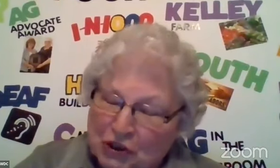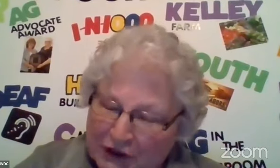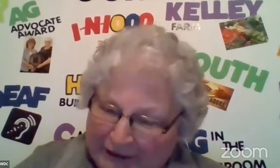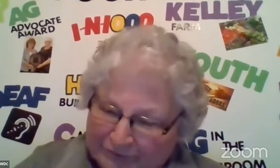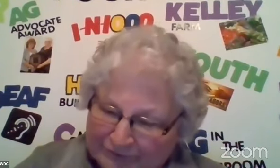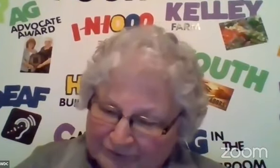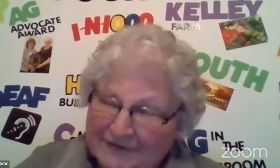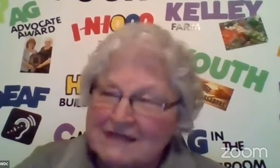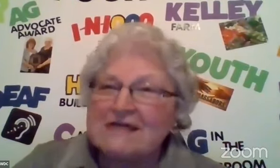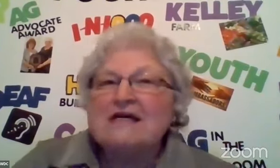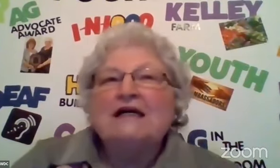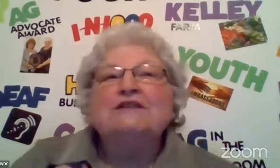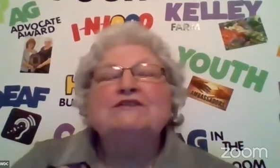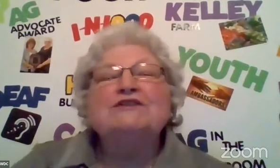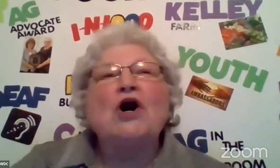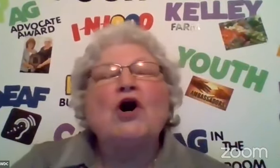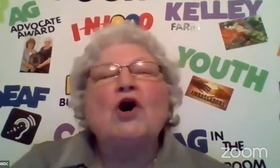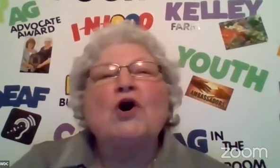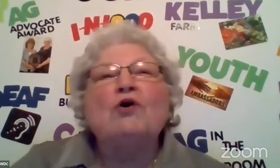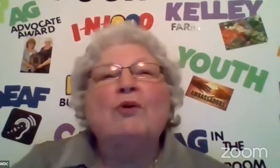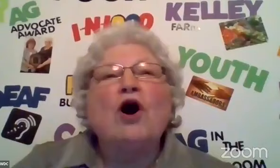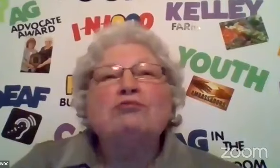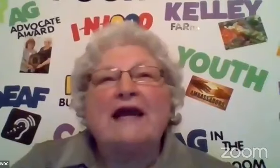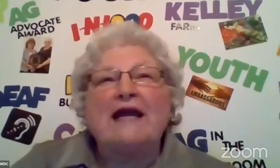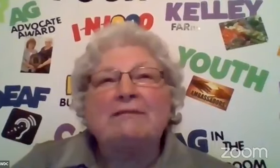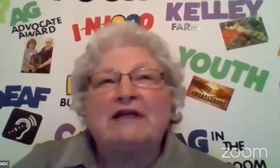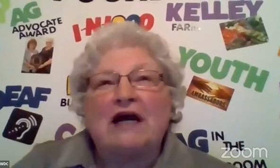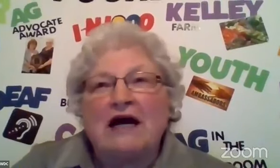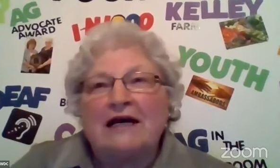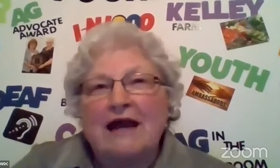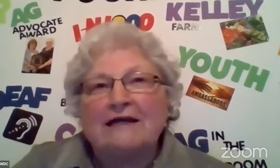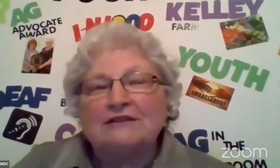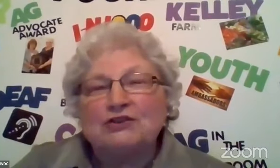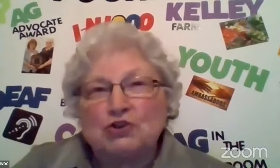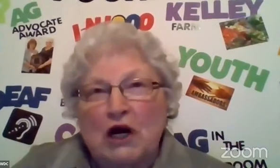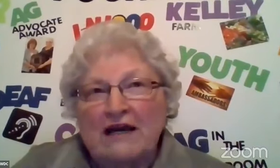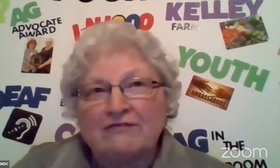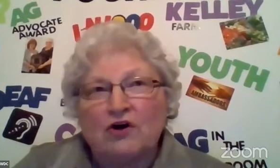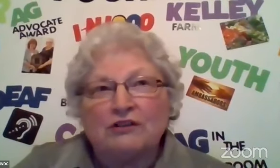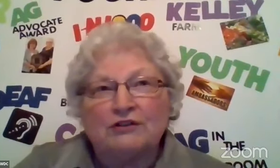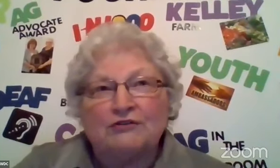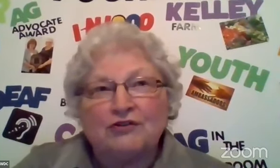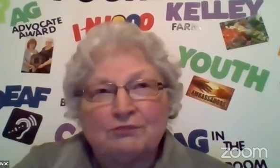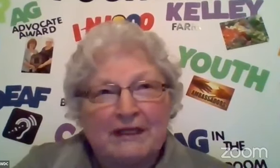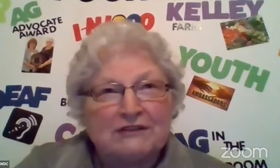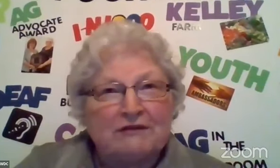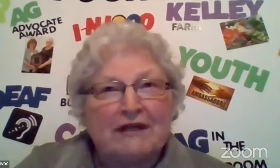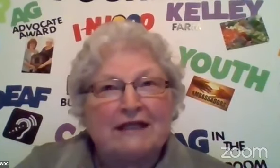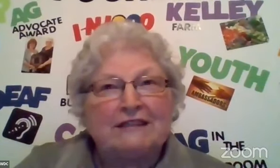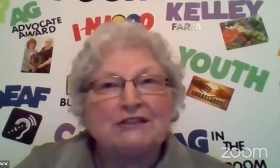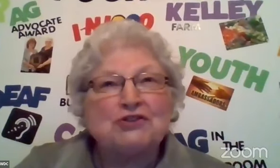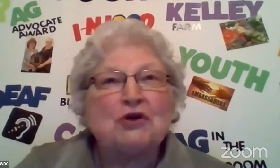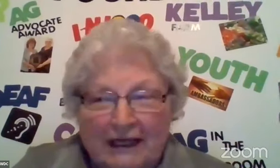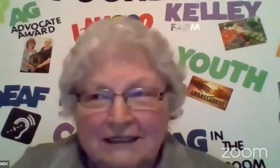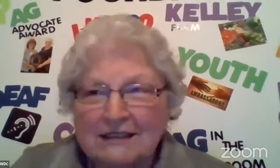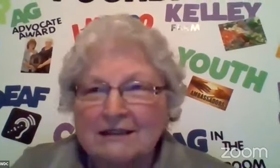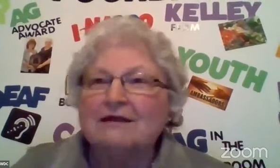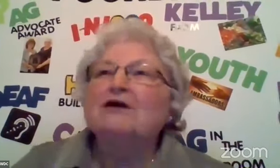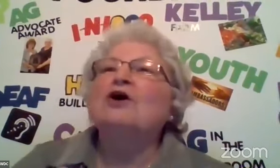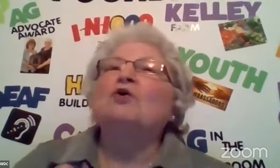journey. So Paul Rabe and I had to drive on the Pennsylvania Turnpike